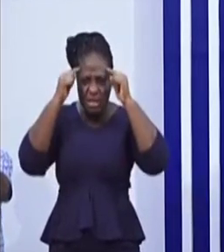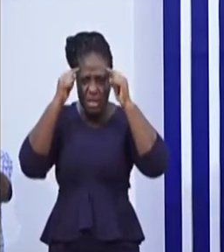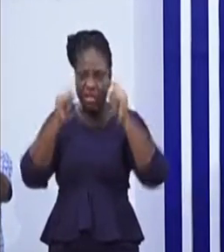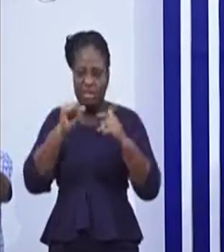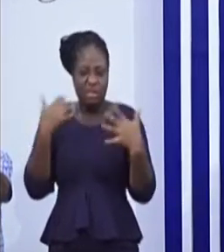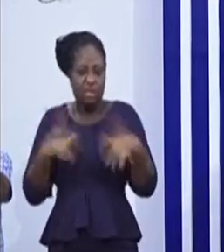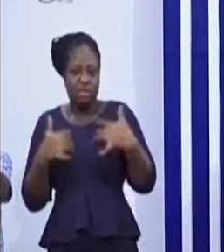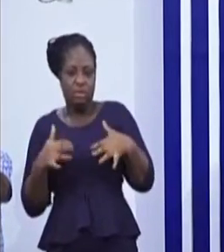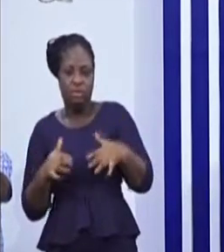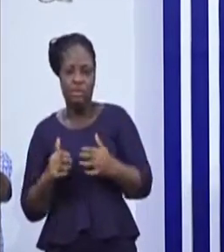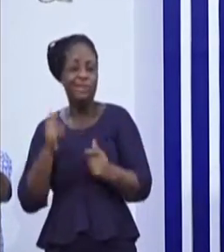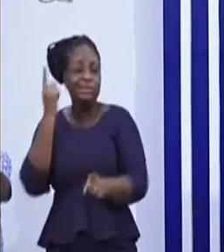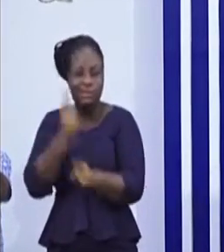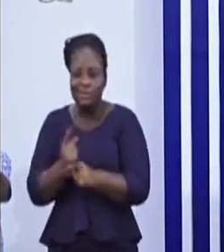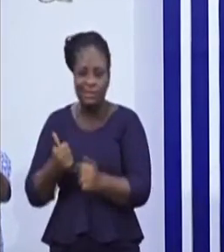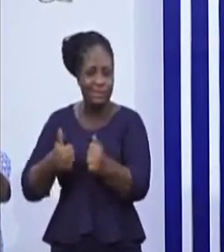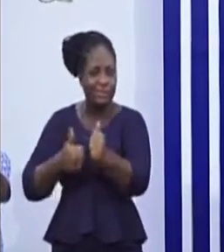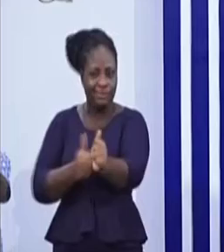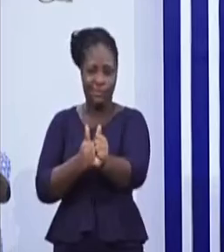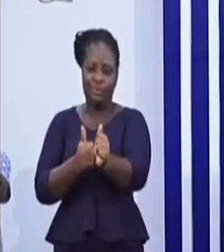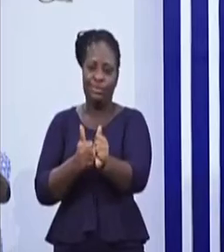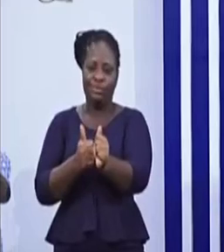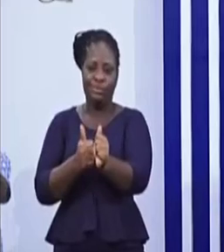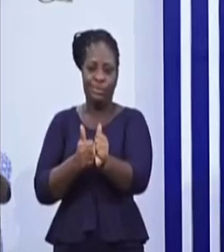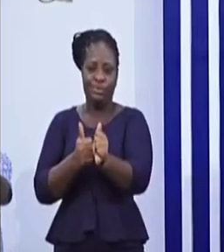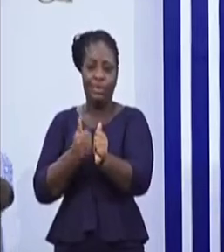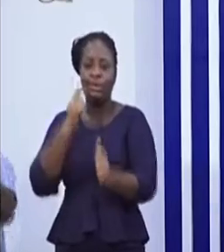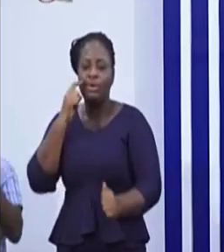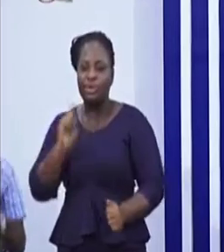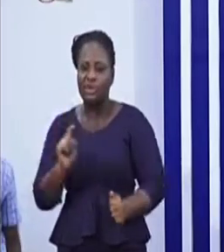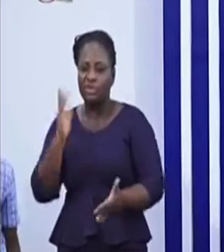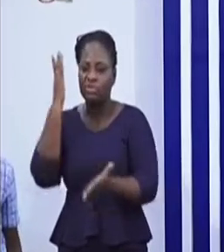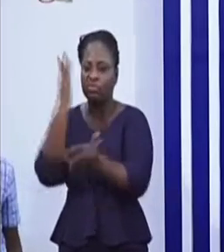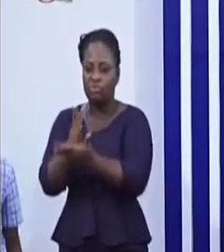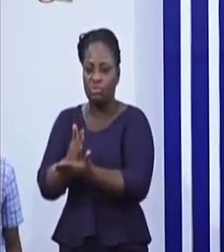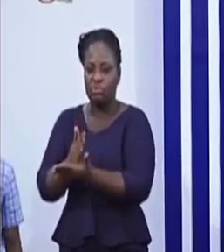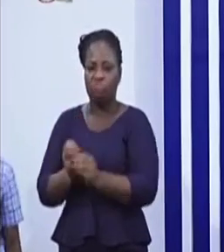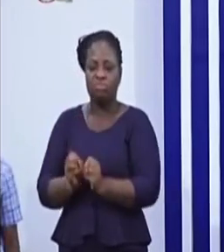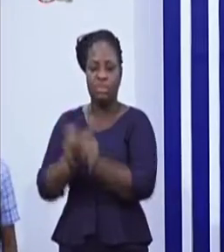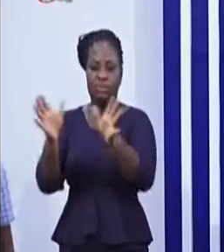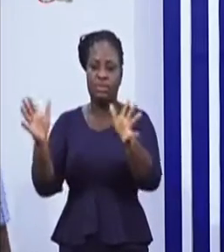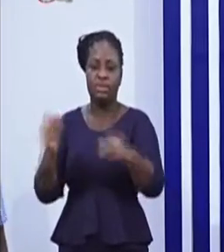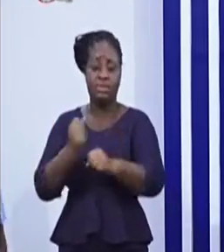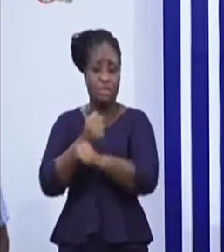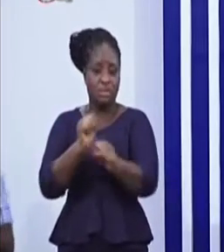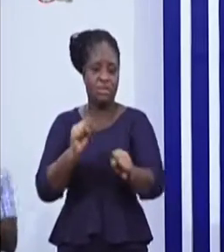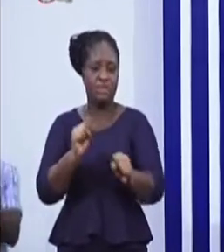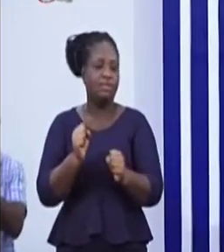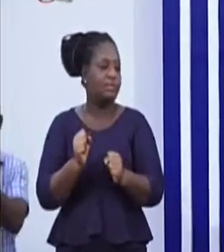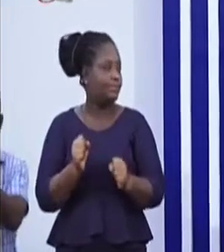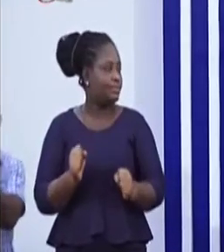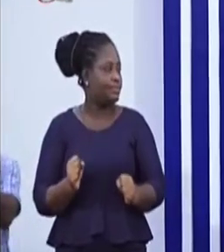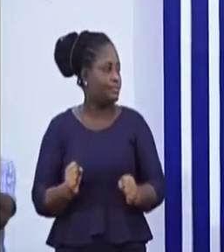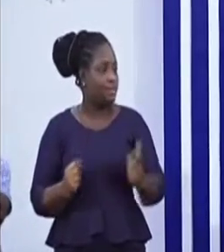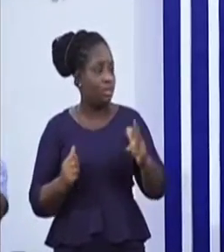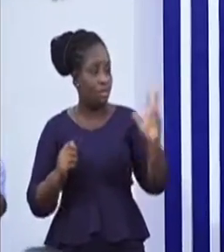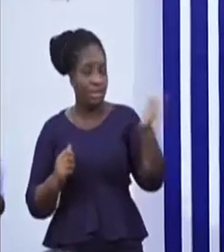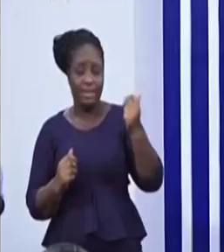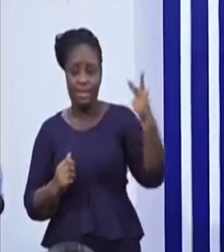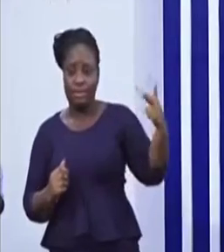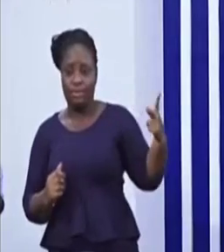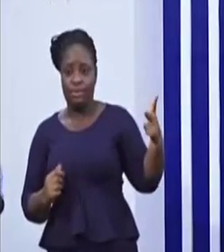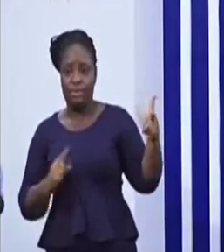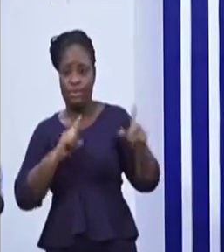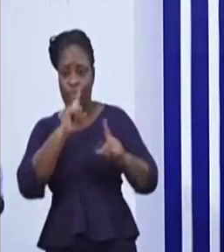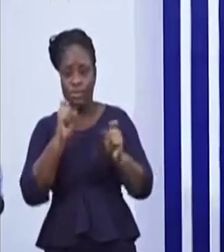Follow the instructions, stay at home, stop the spread, and let's all stay safe. I'll take the first 3, and then we